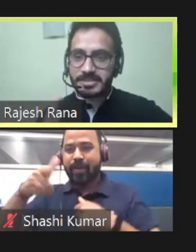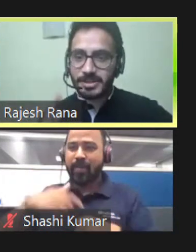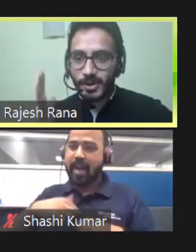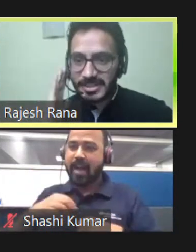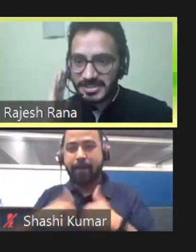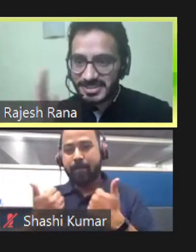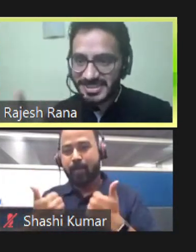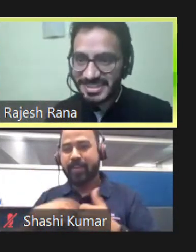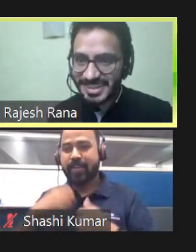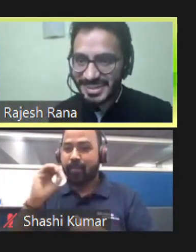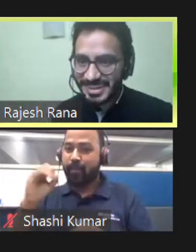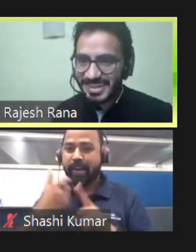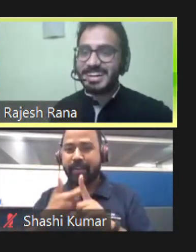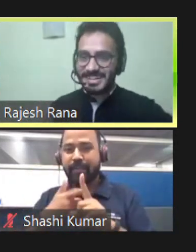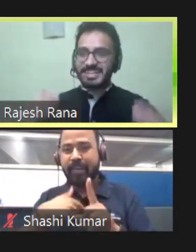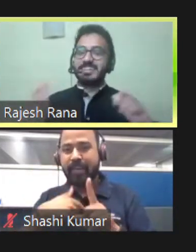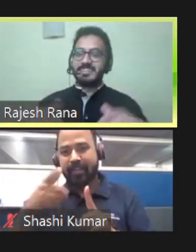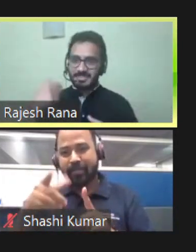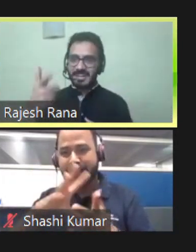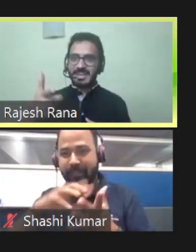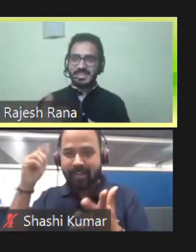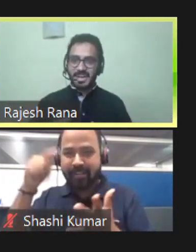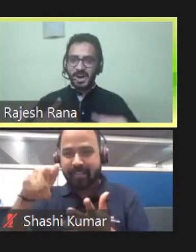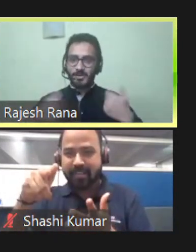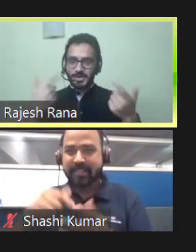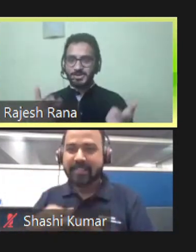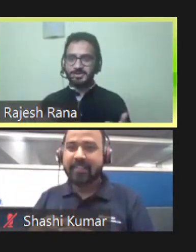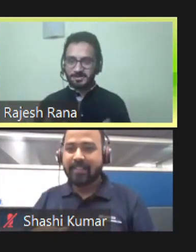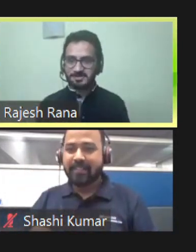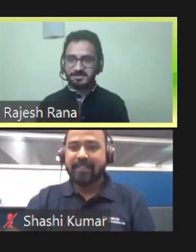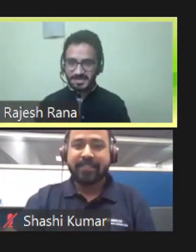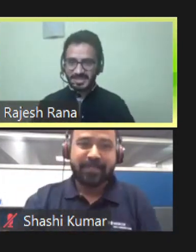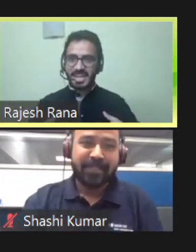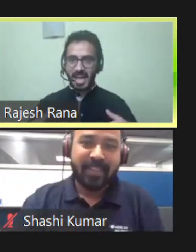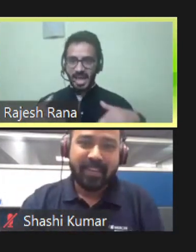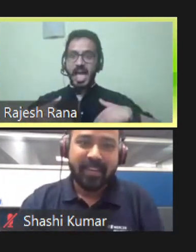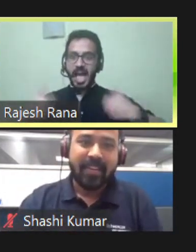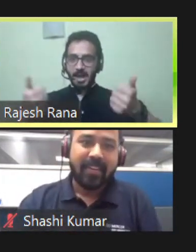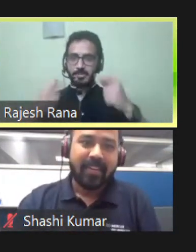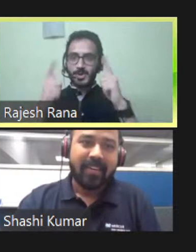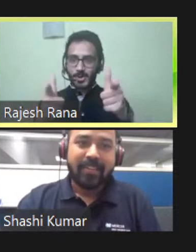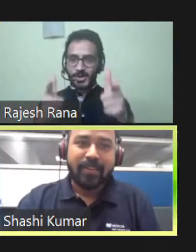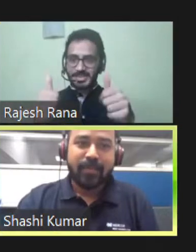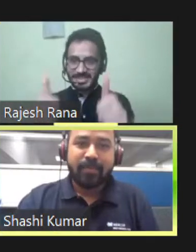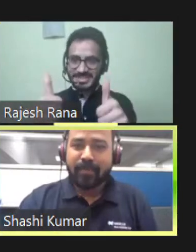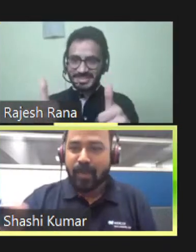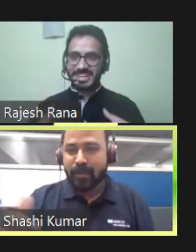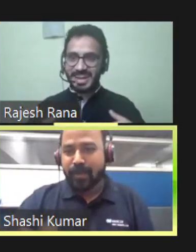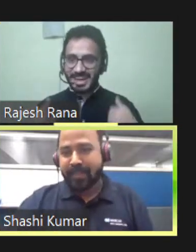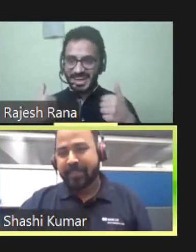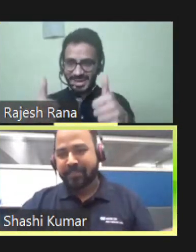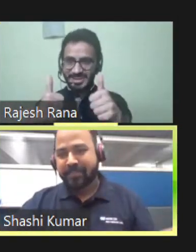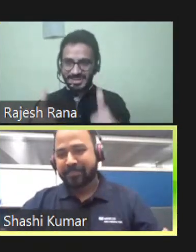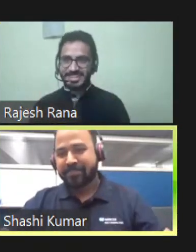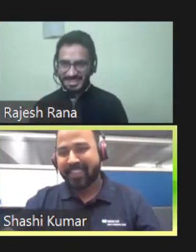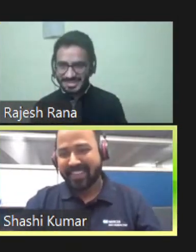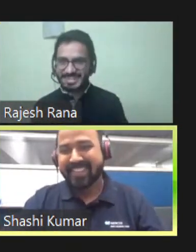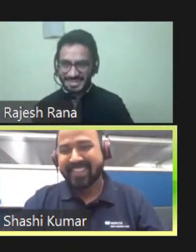till the time there is a knowledge. Right. How are you? So now you got